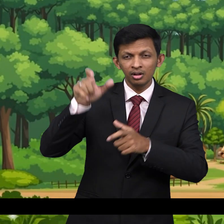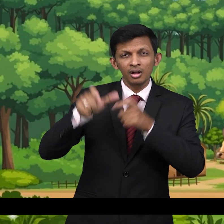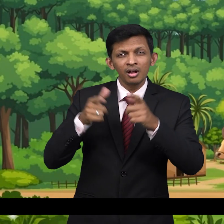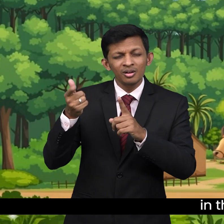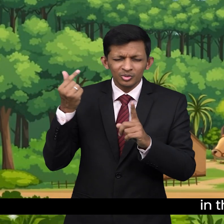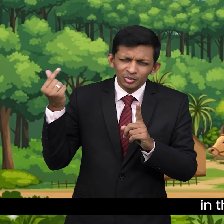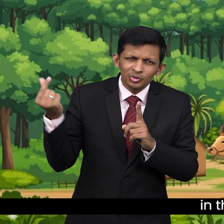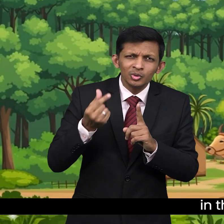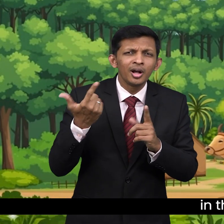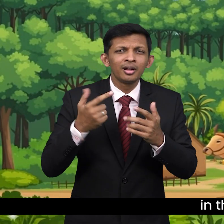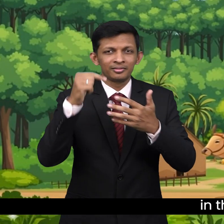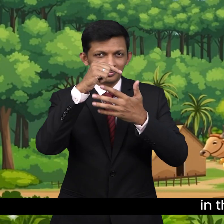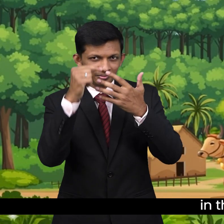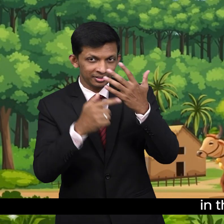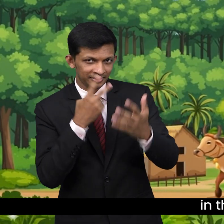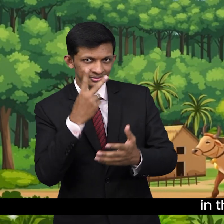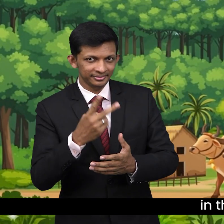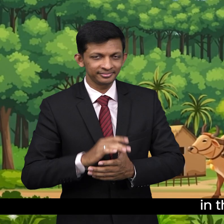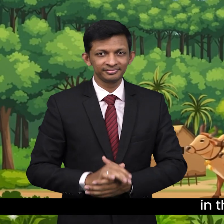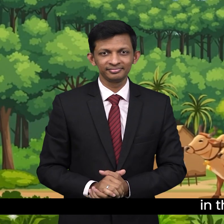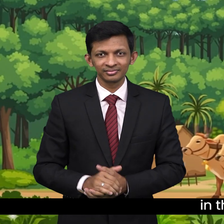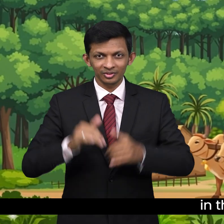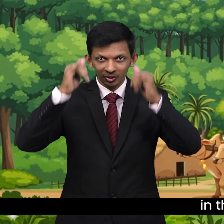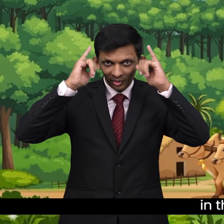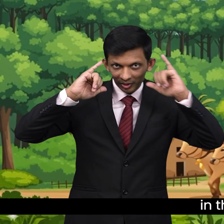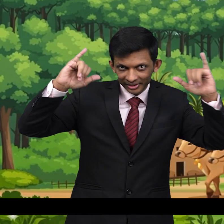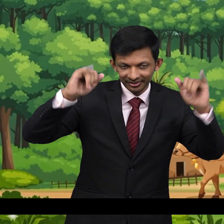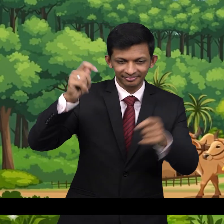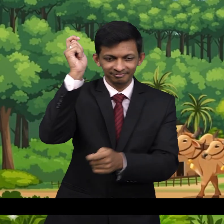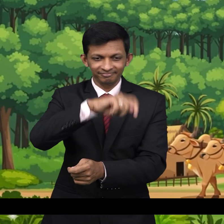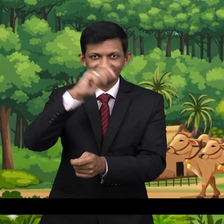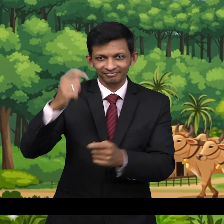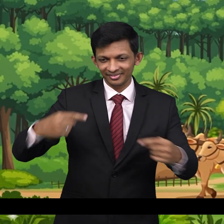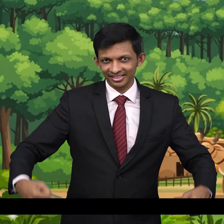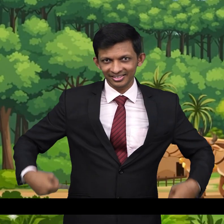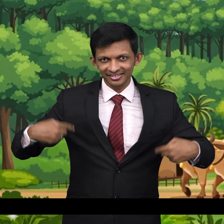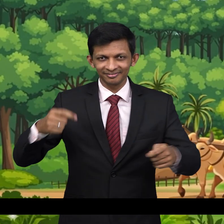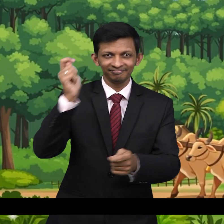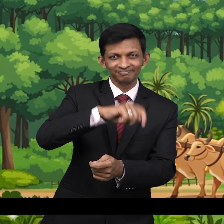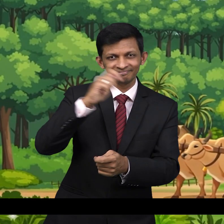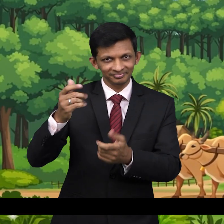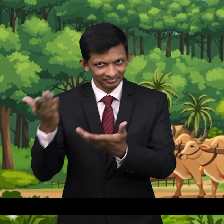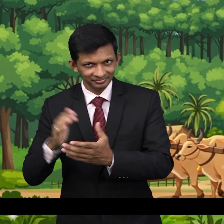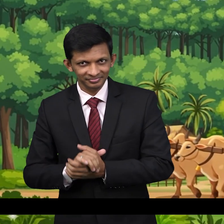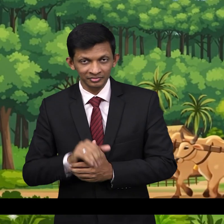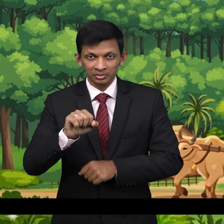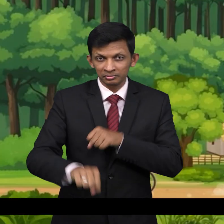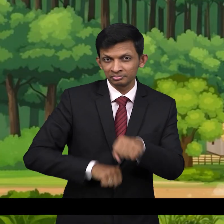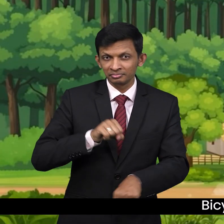So people in those villages use bullock carts,